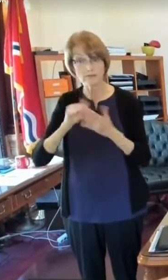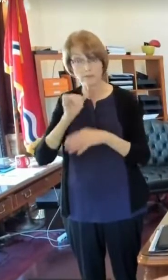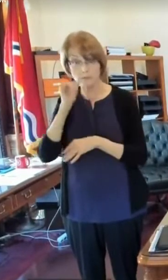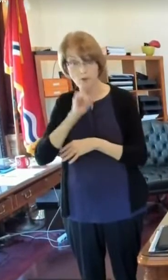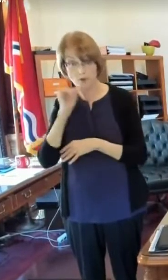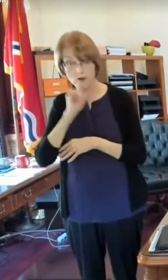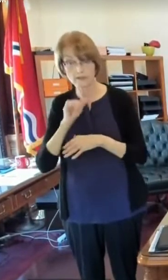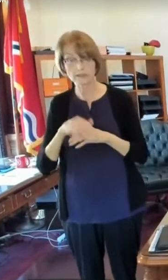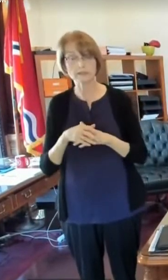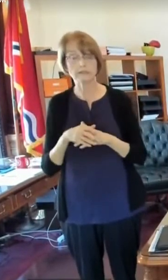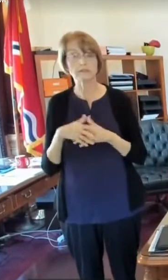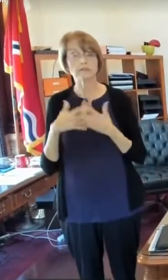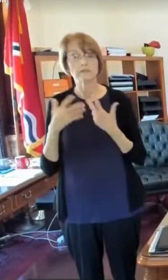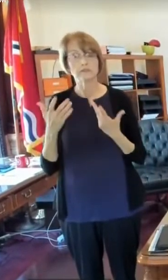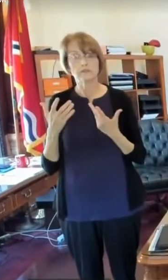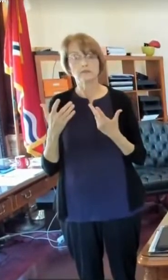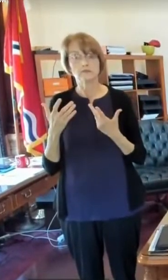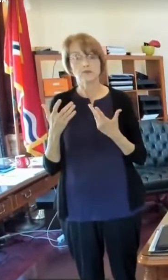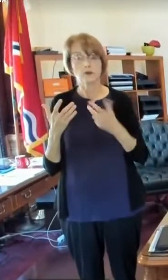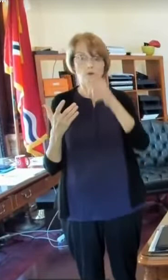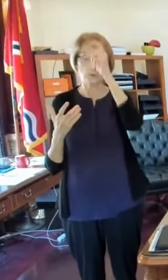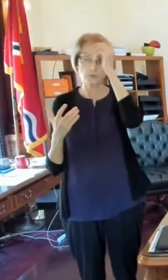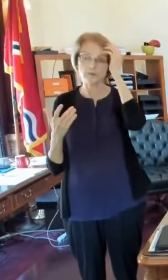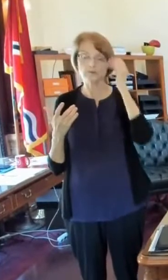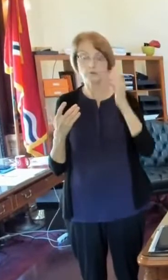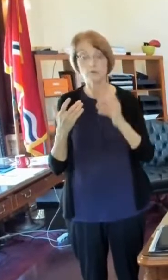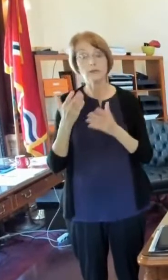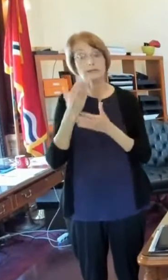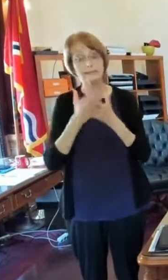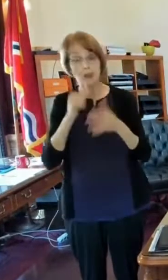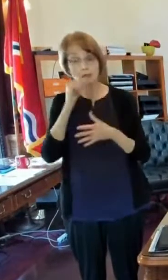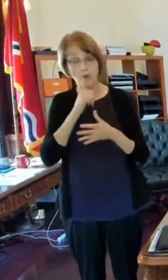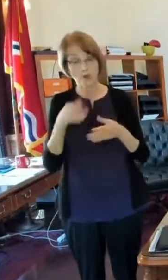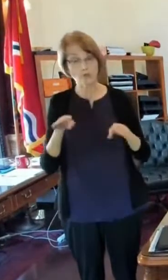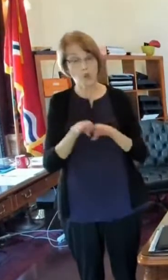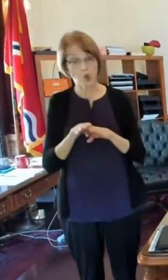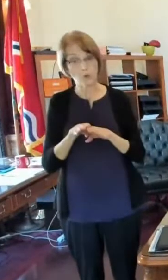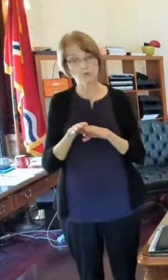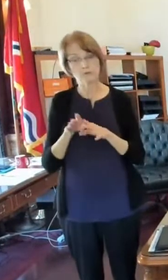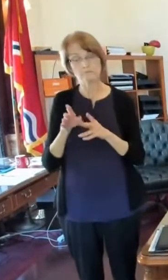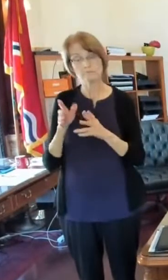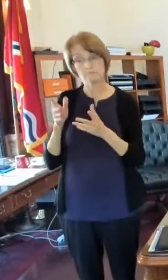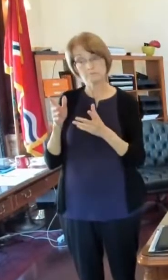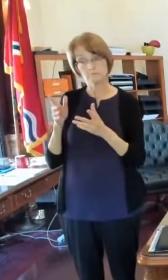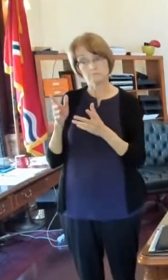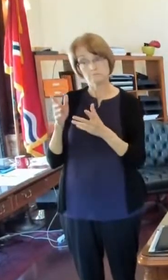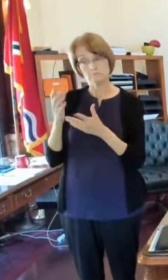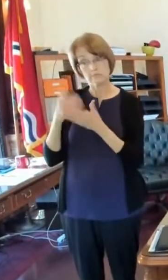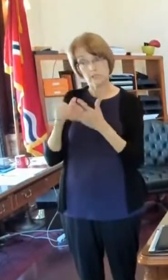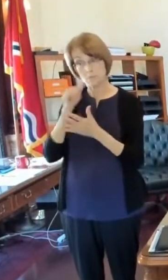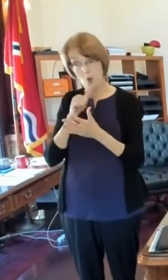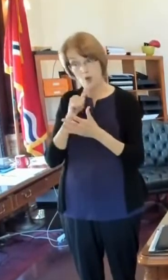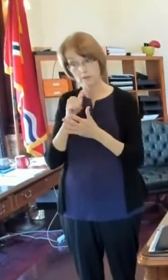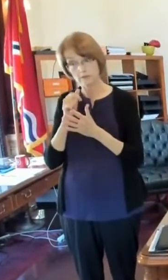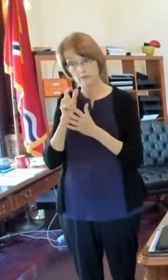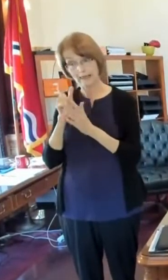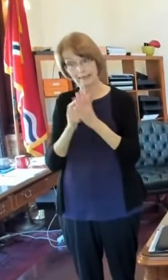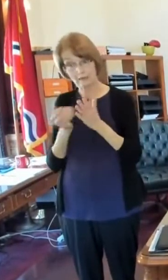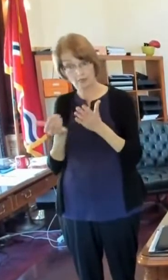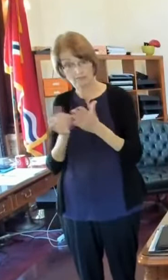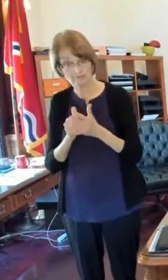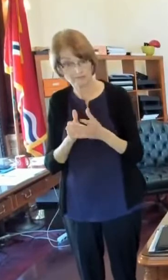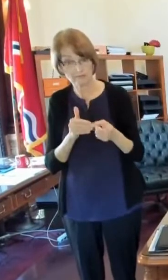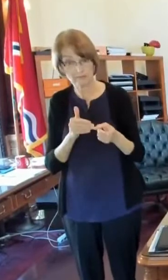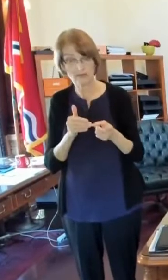some of the legal action taken against the city about closing some of the bars and the steps the city is taking to help them